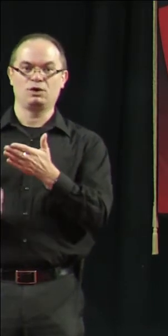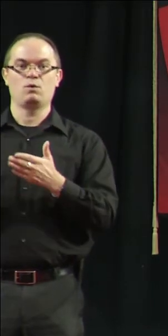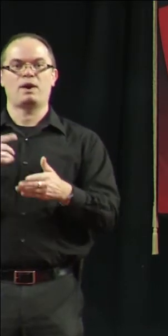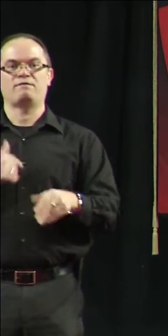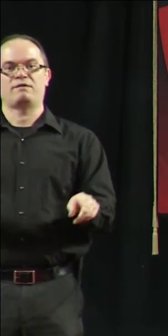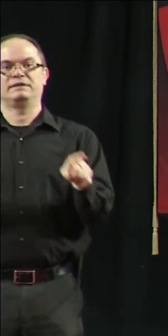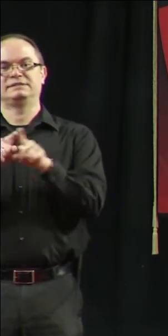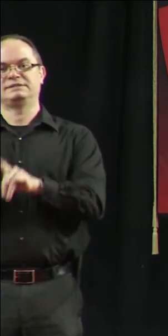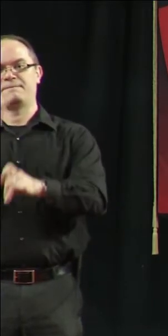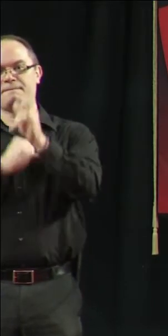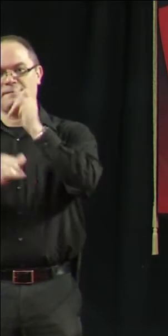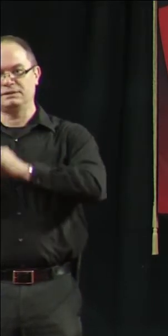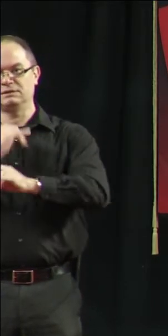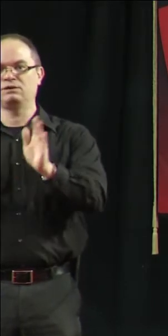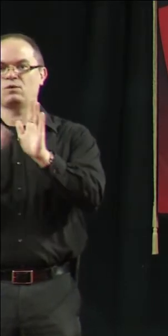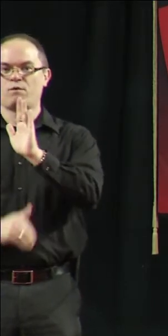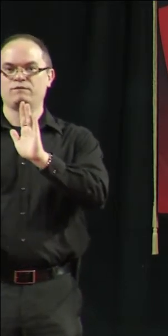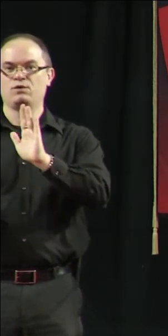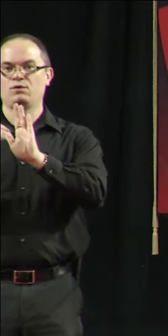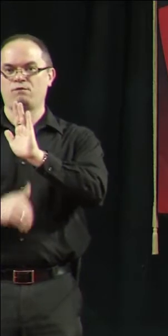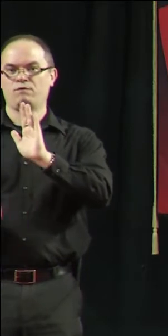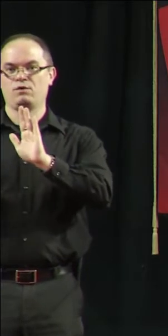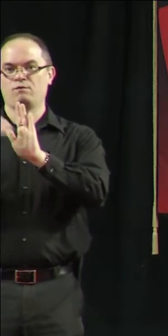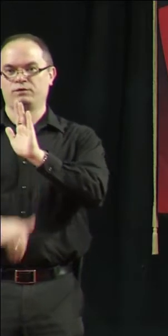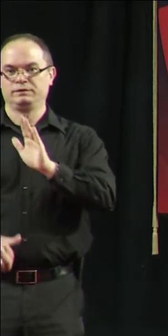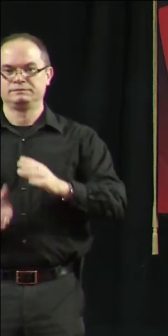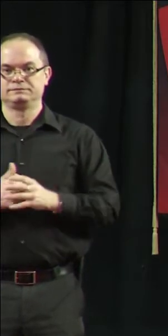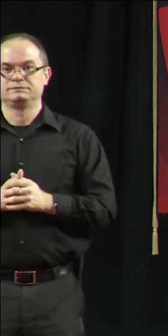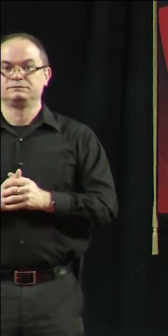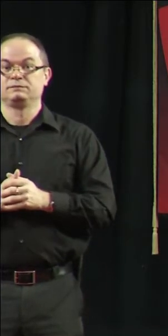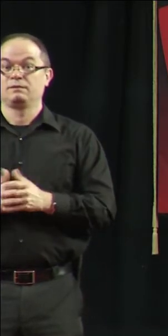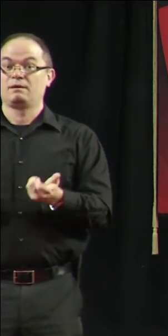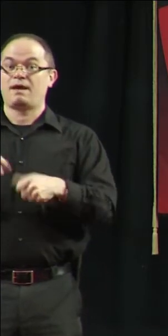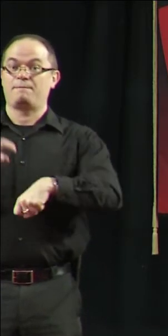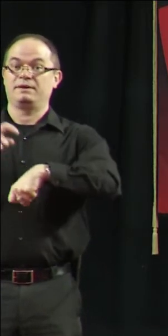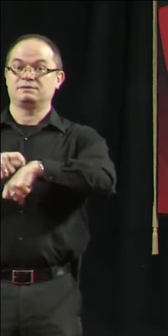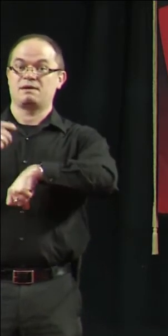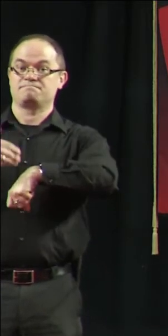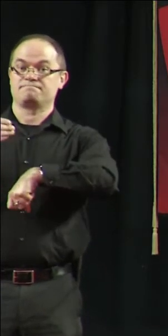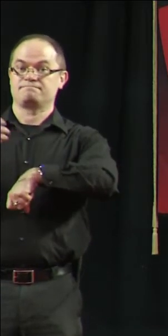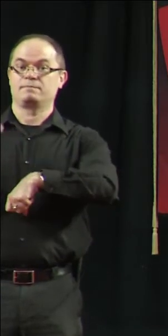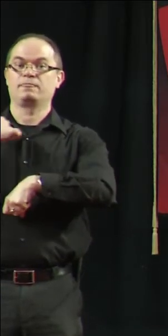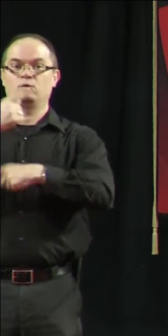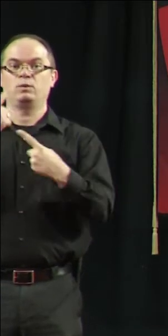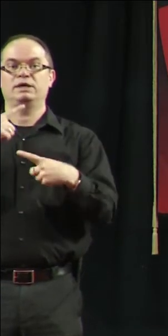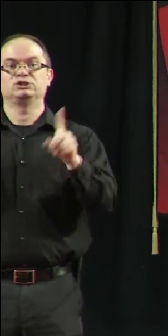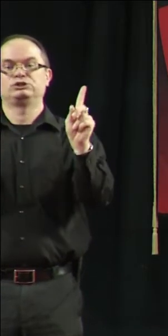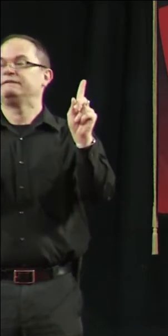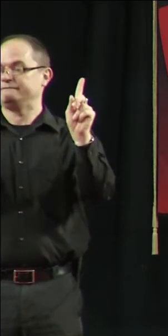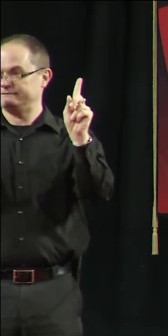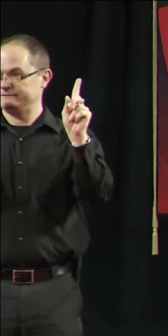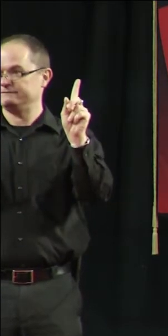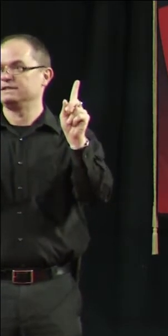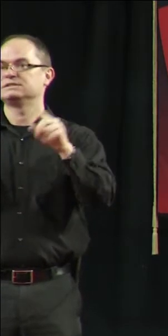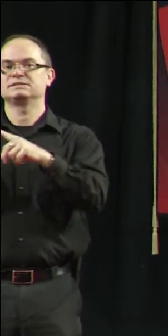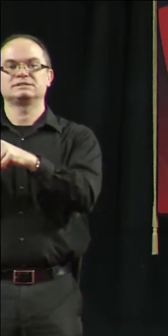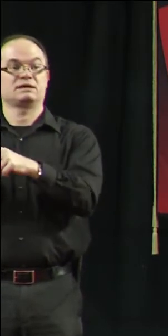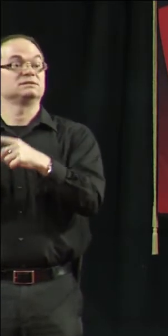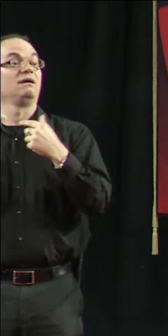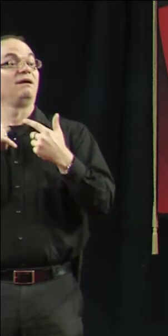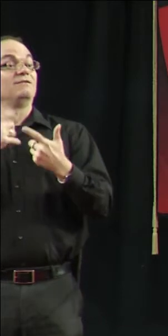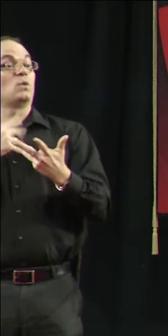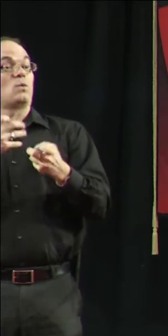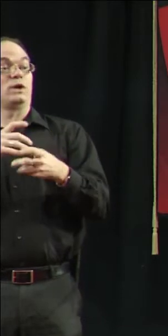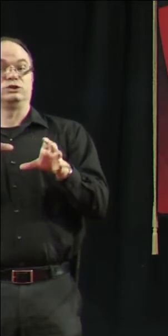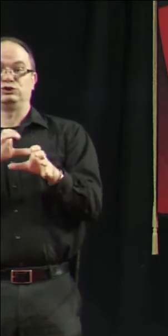same mistake over and over again. Over time, we will achieve success if instead we choose